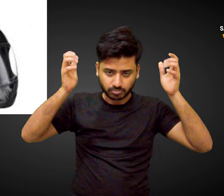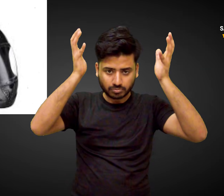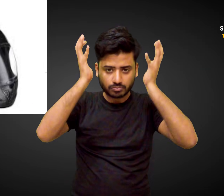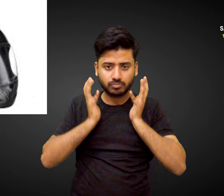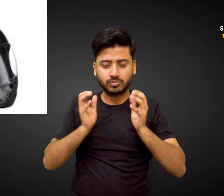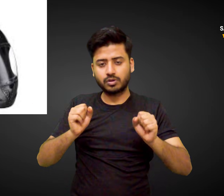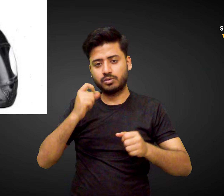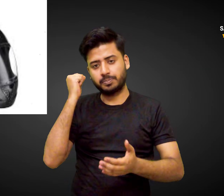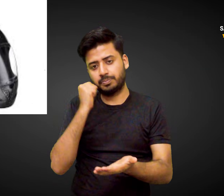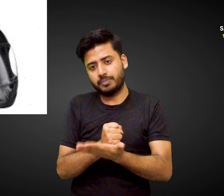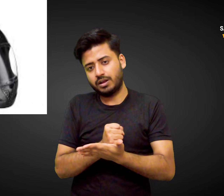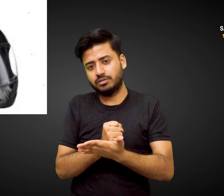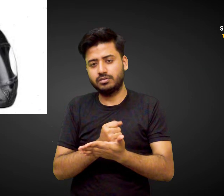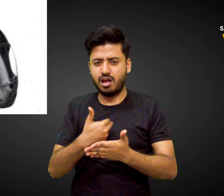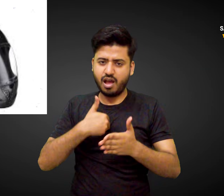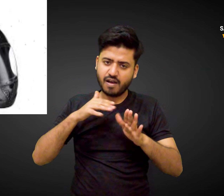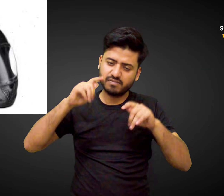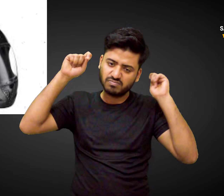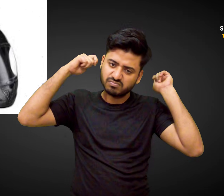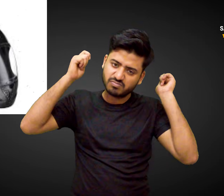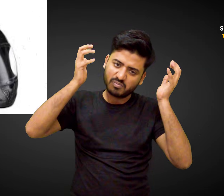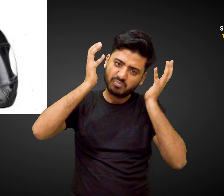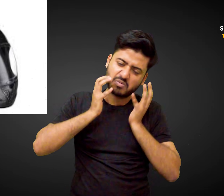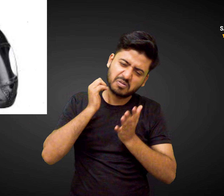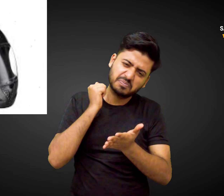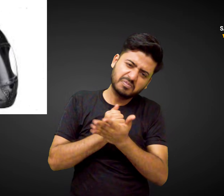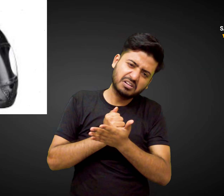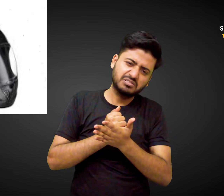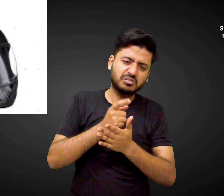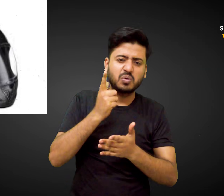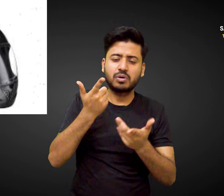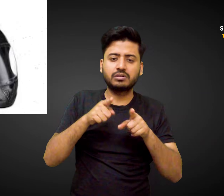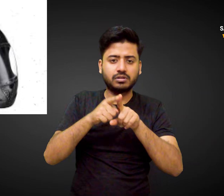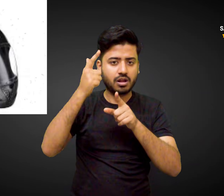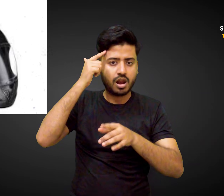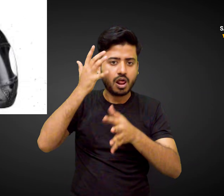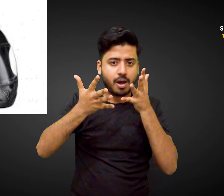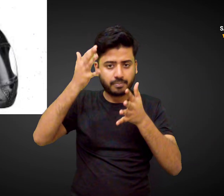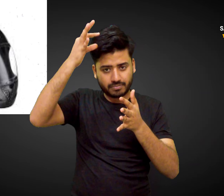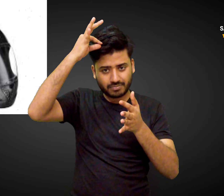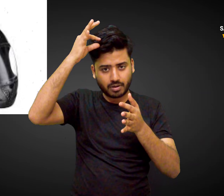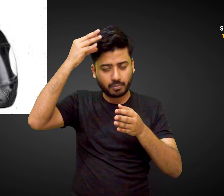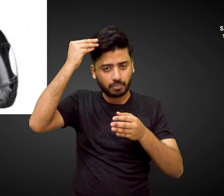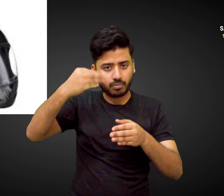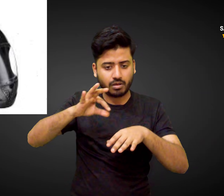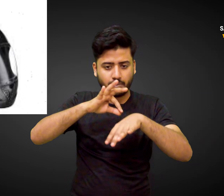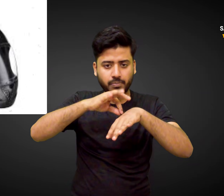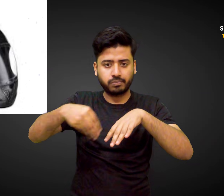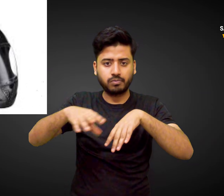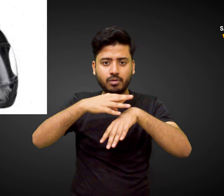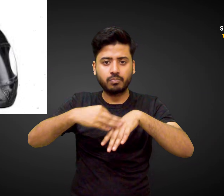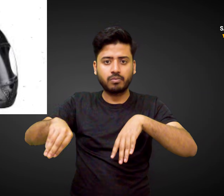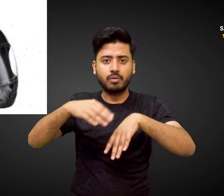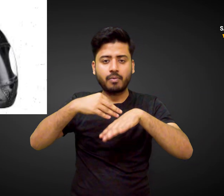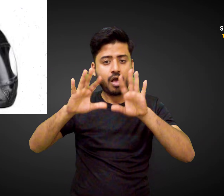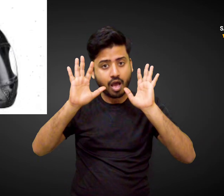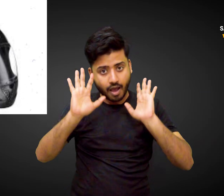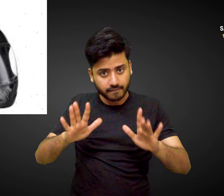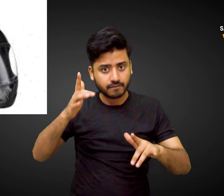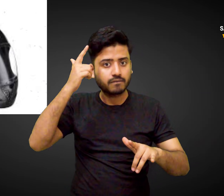offers training essentials and outdoor caps with adjustable strap backs. Puma stands out for the hair-safe closure feature mentioned